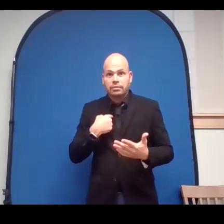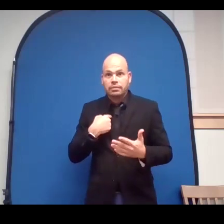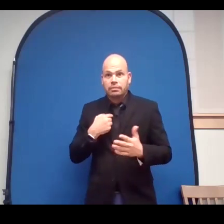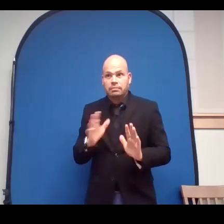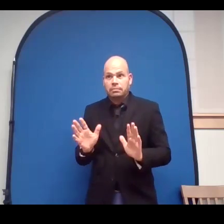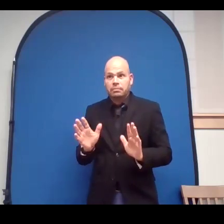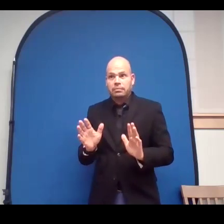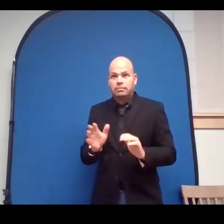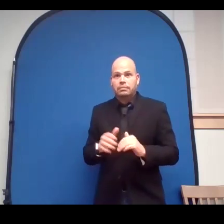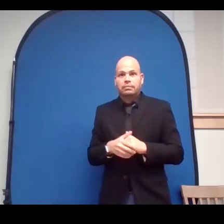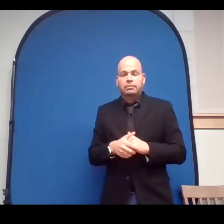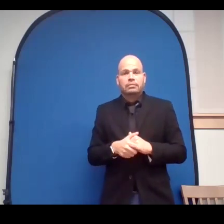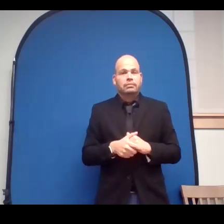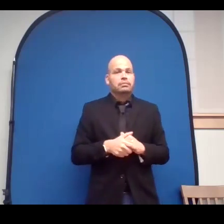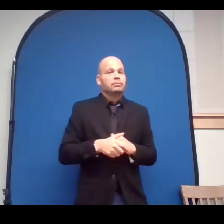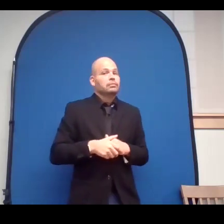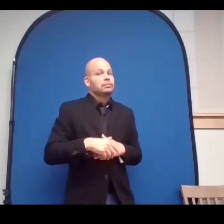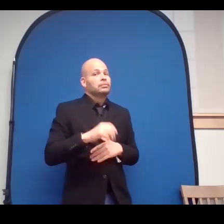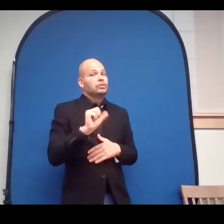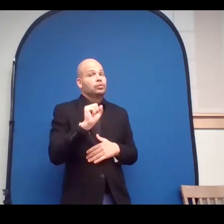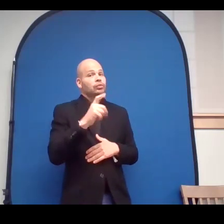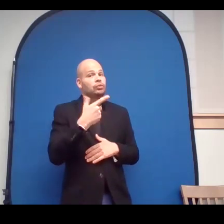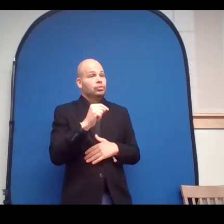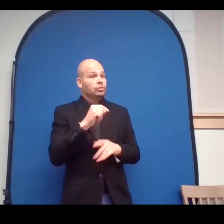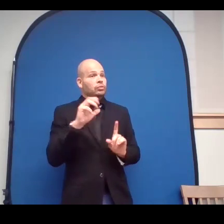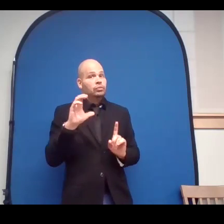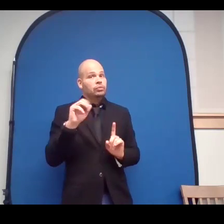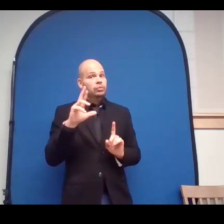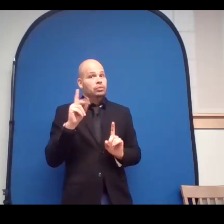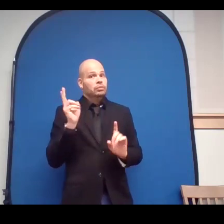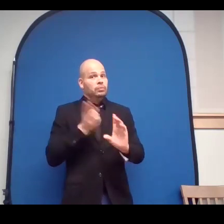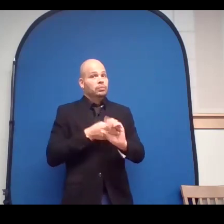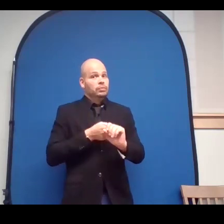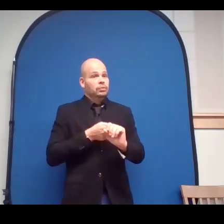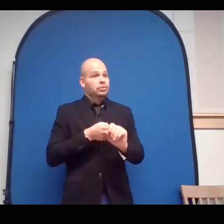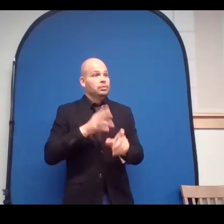Yeah, Sergeant Card went to the training program at West Point in July,